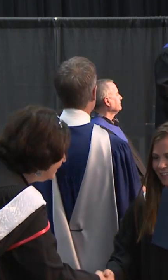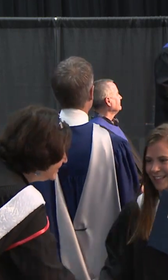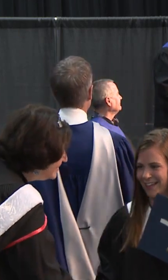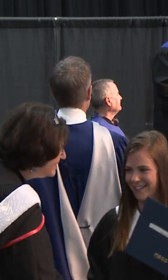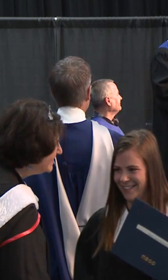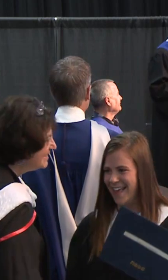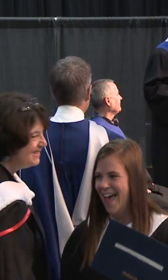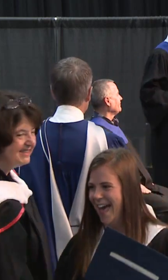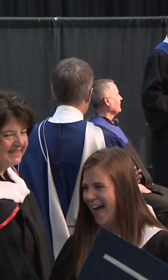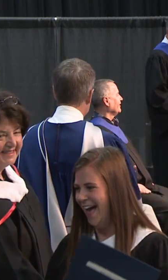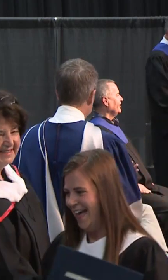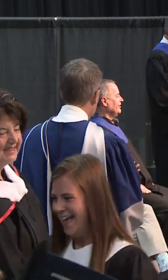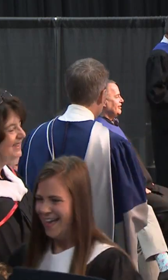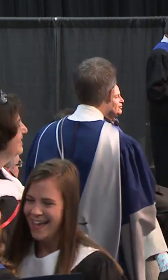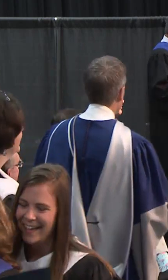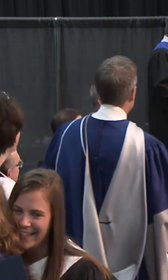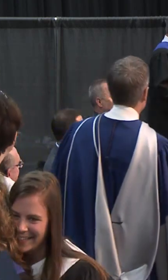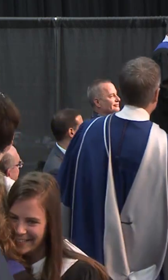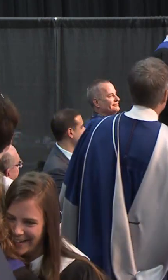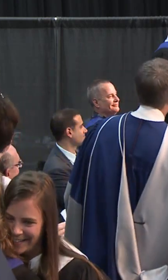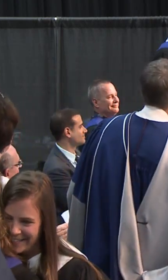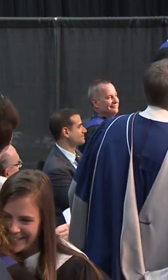Jennifer Surette.